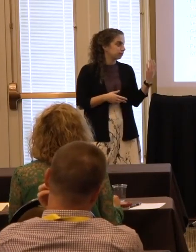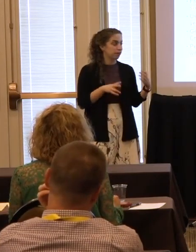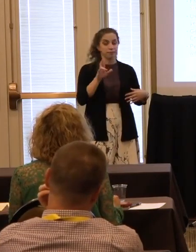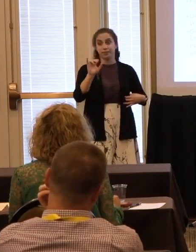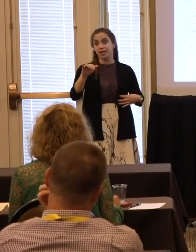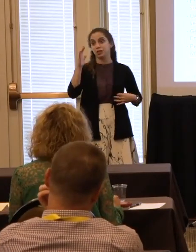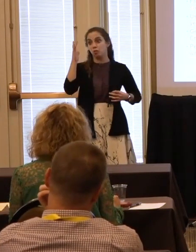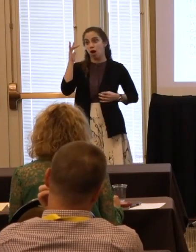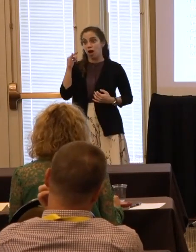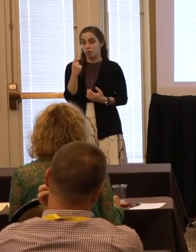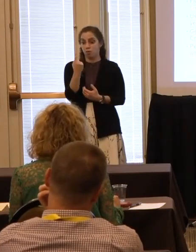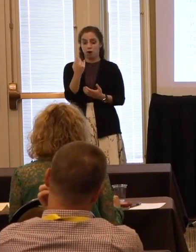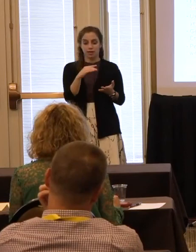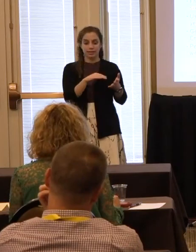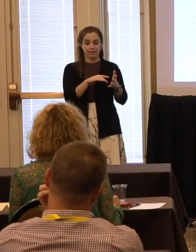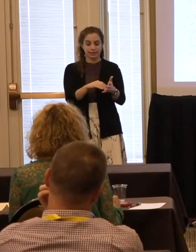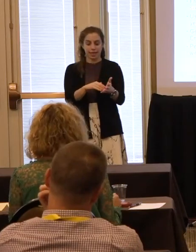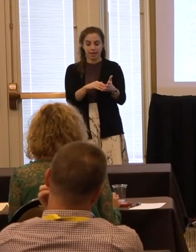why one study